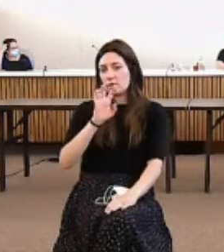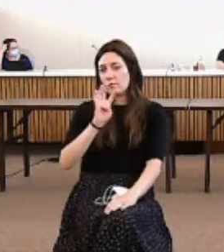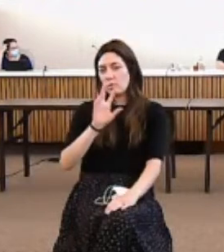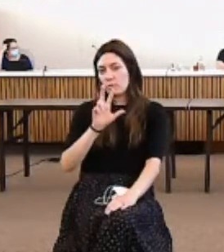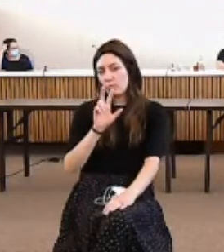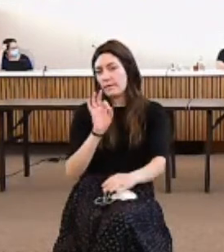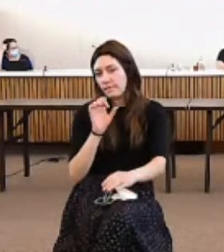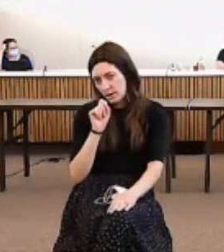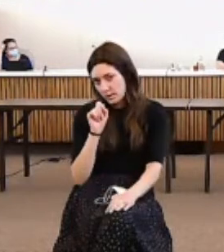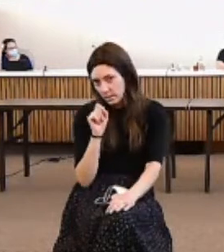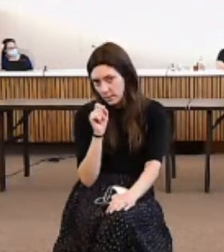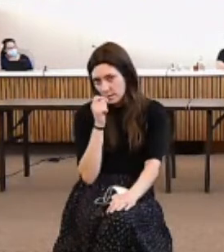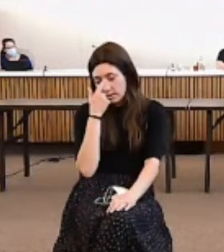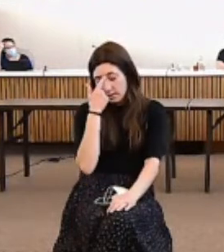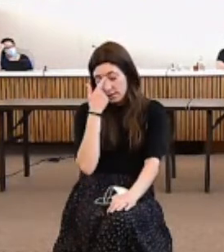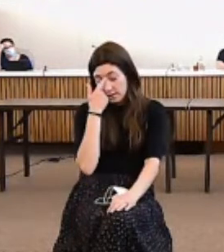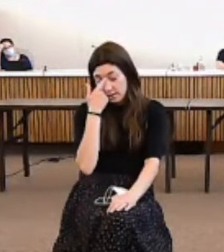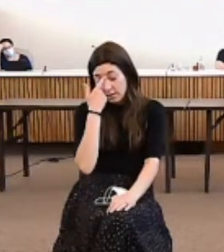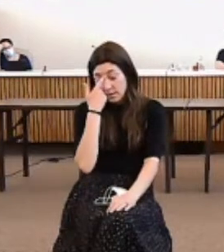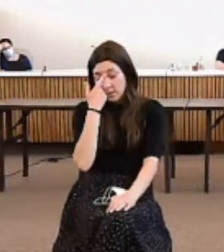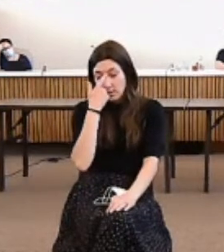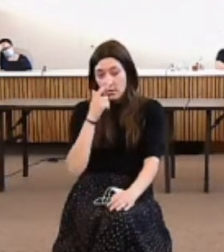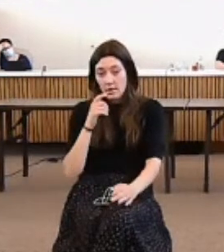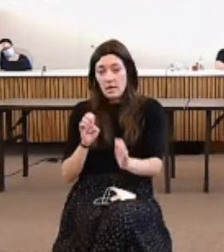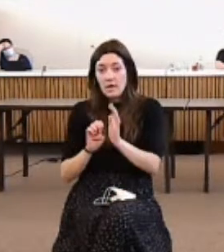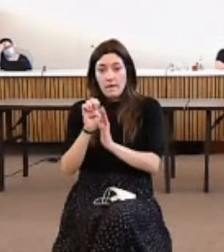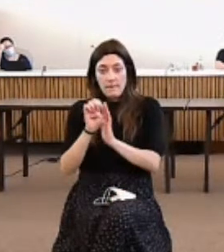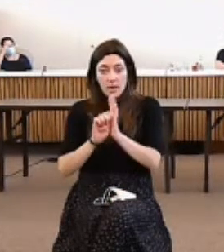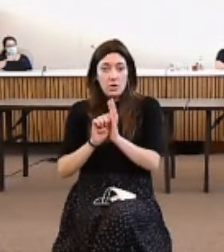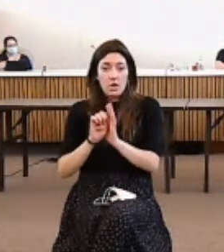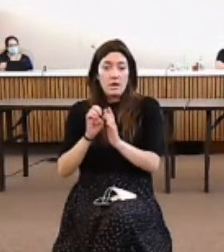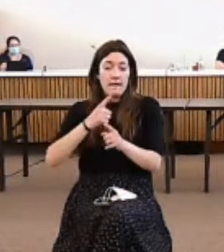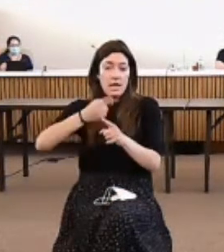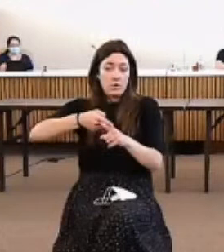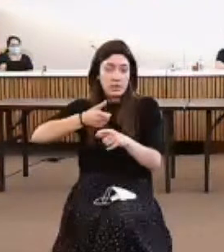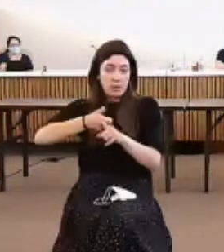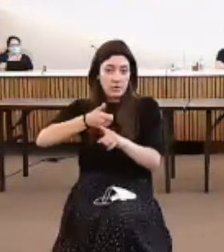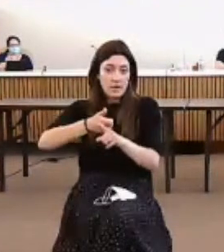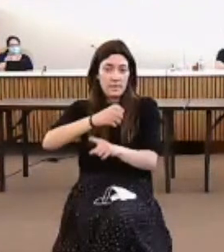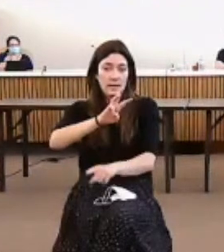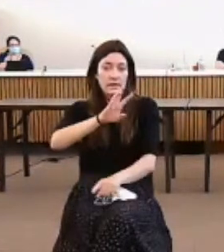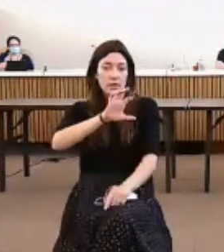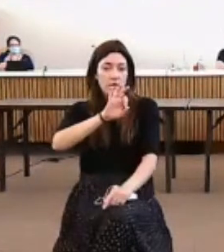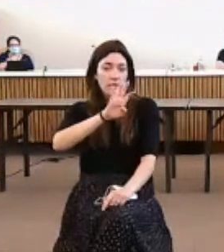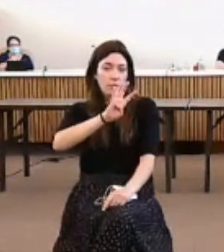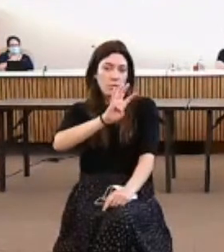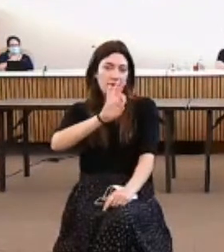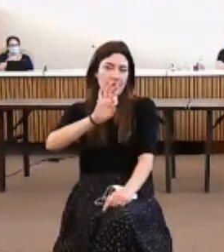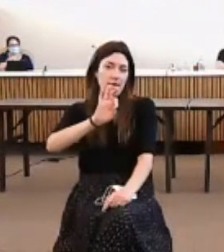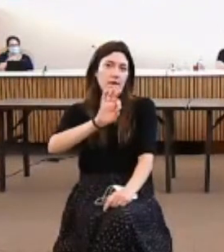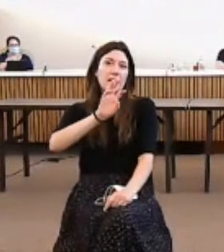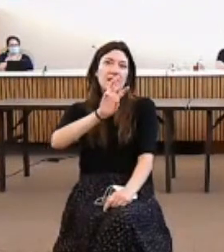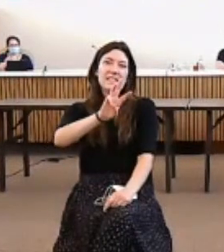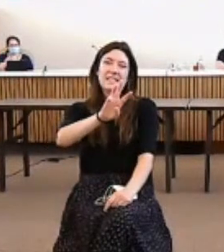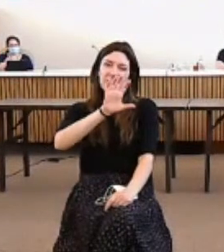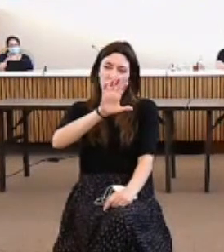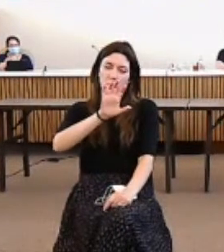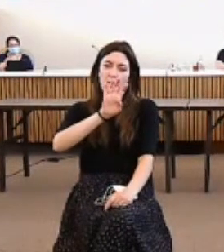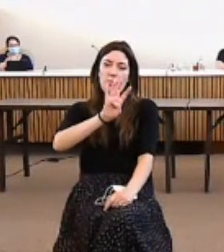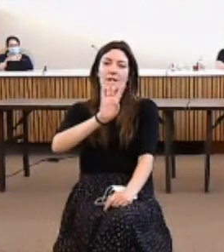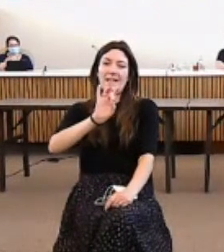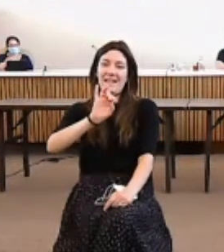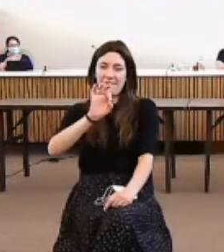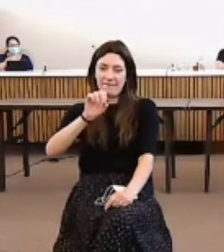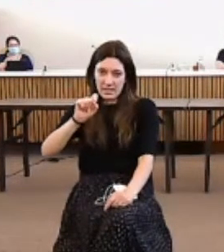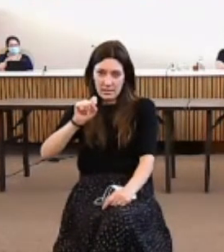feet. The elevation of the intersection itself is 648 feet. So all those would actually be below the grade